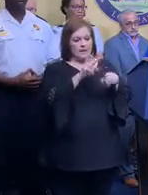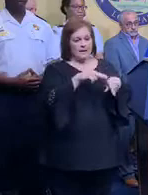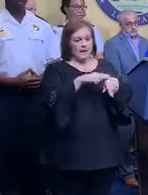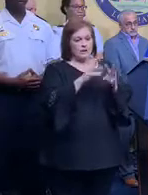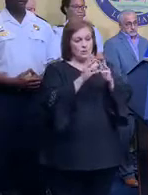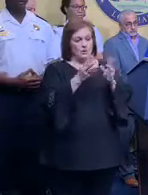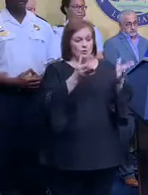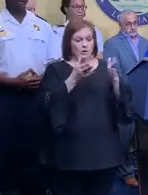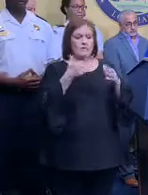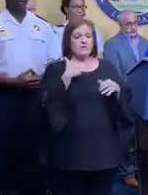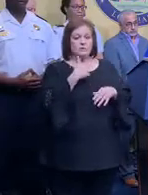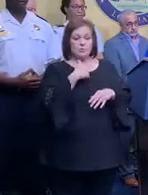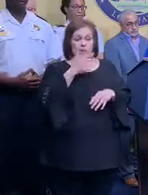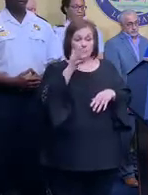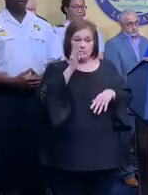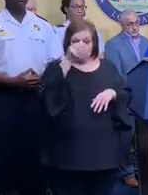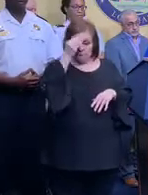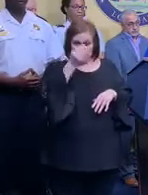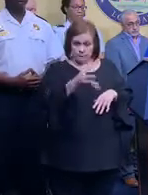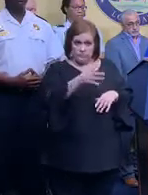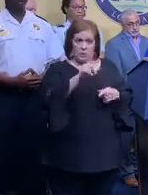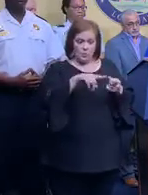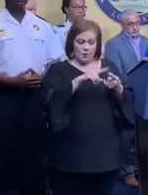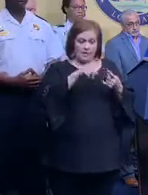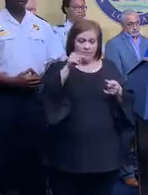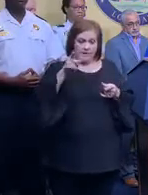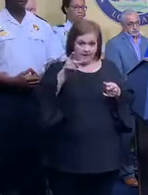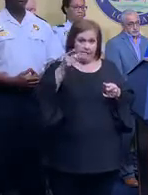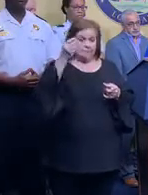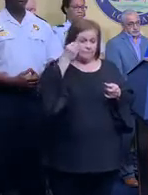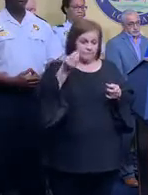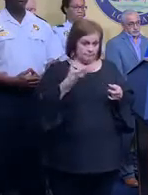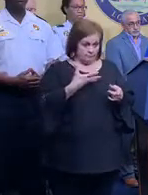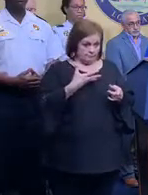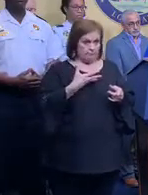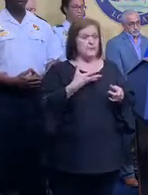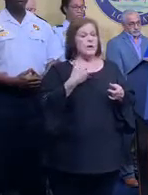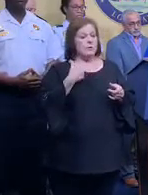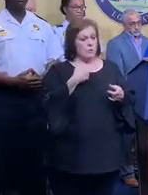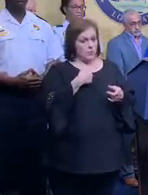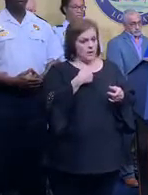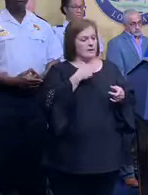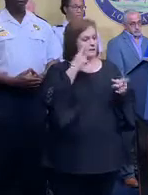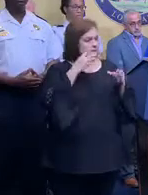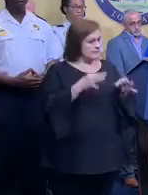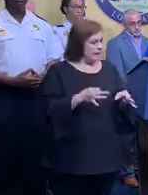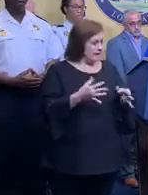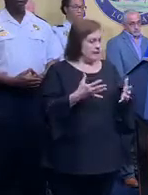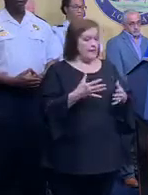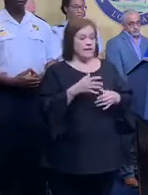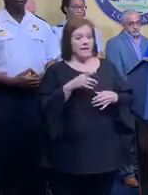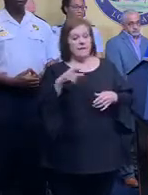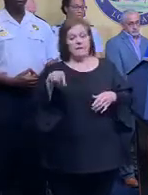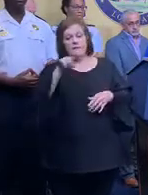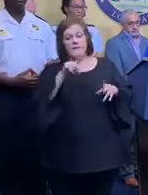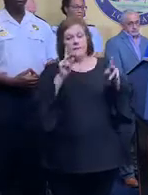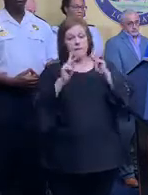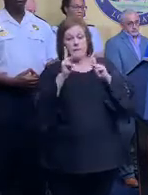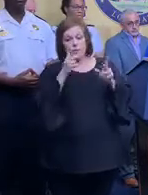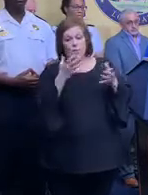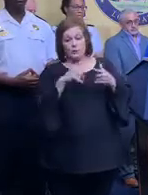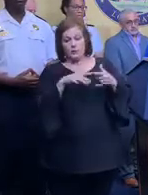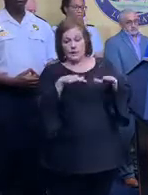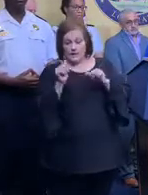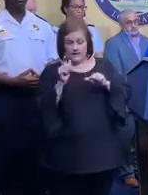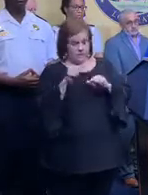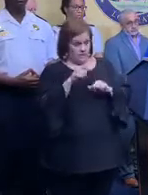Service. We will make those calls once we feel that they need to be made. As it relates to residents leaving, people can